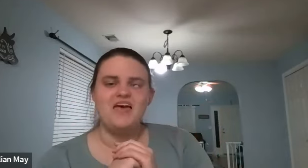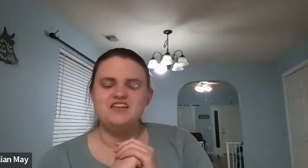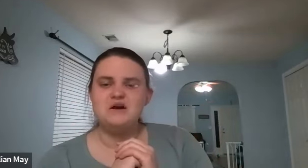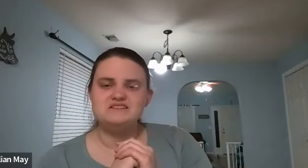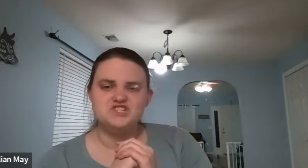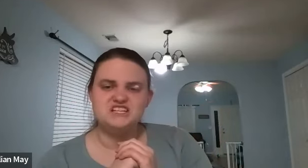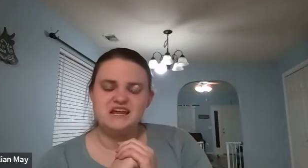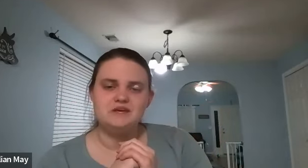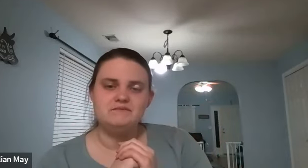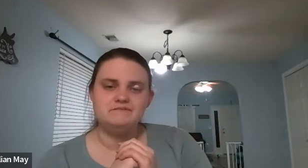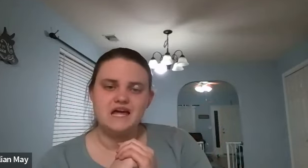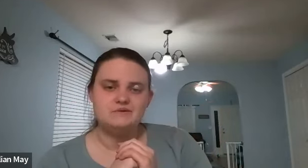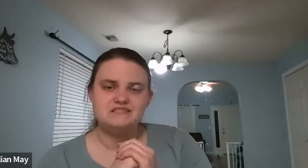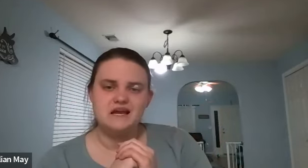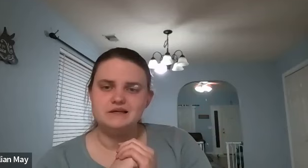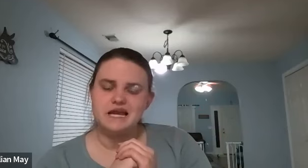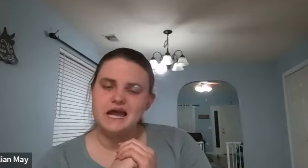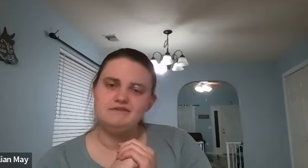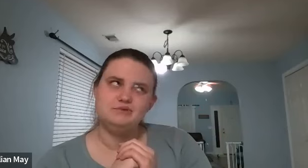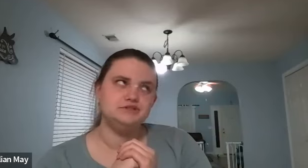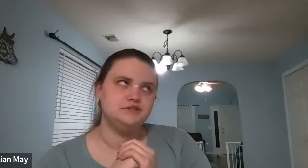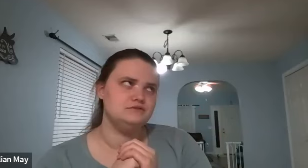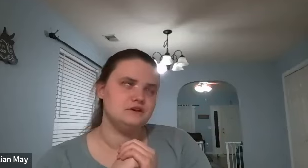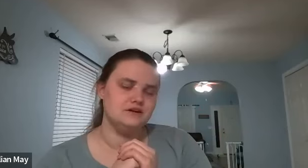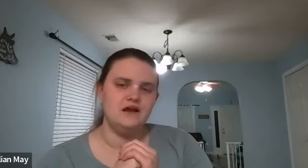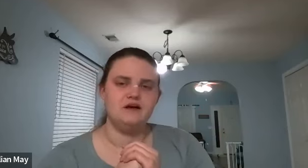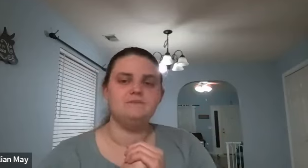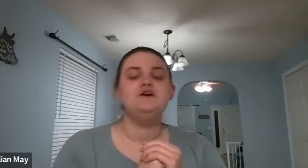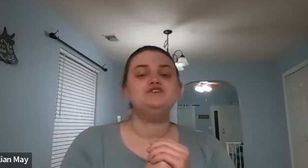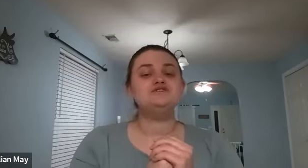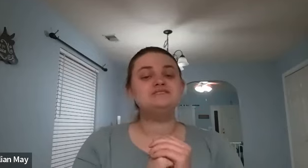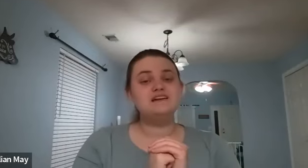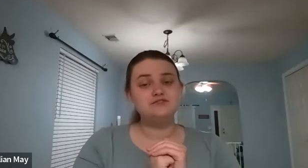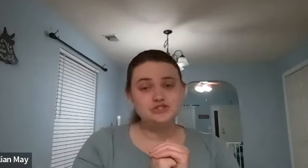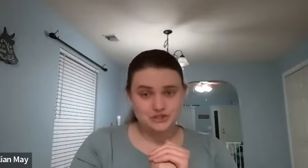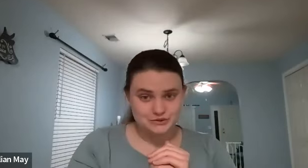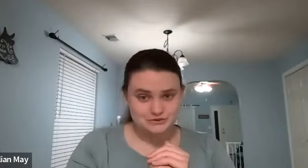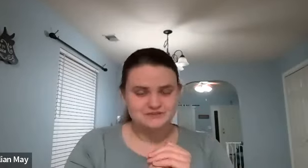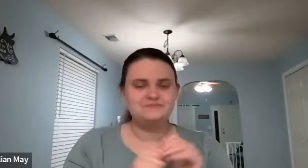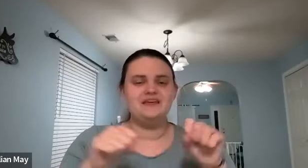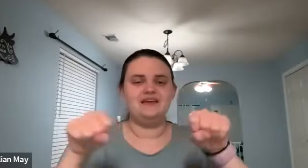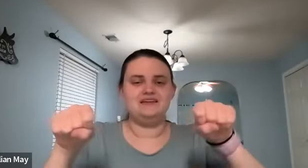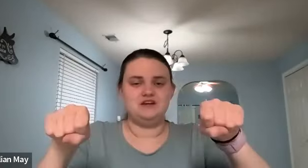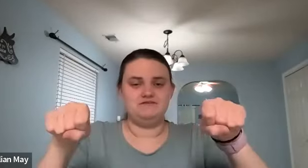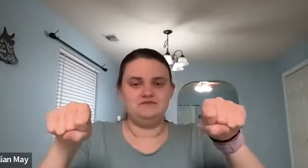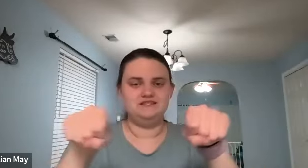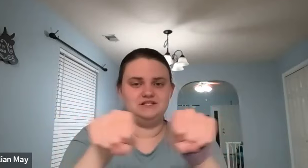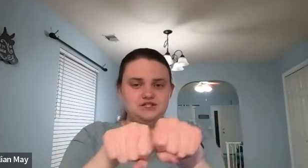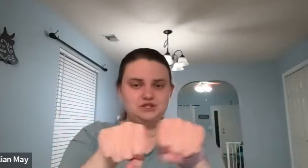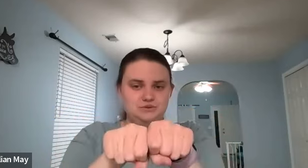you know, it hit me that I was like, I haven't put shoes on here, have I? So the sign for shoes is you're gonna have 2 fists, shoes,